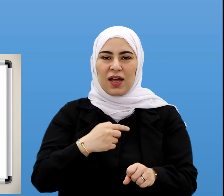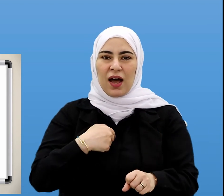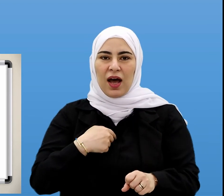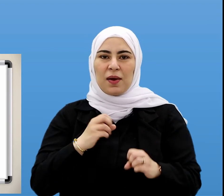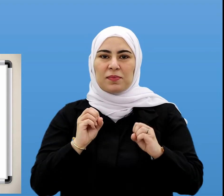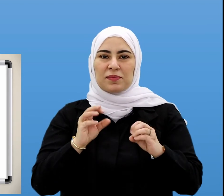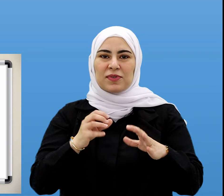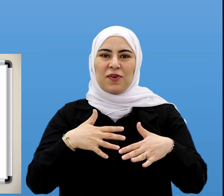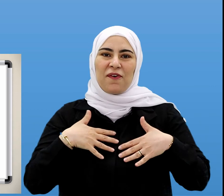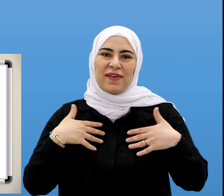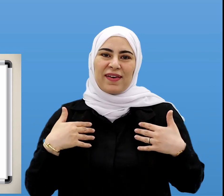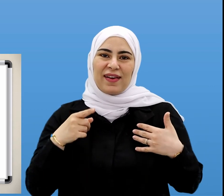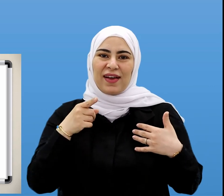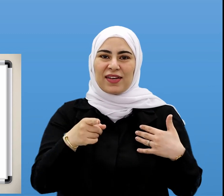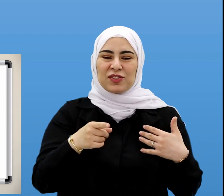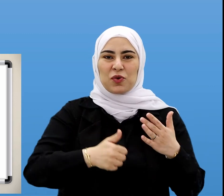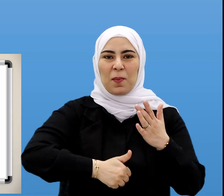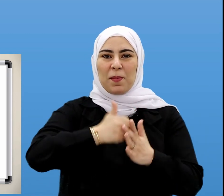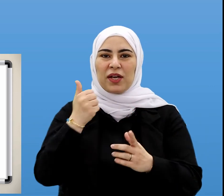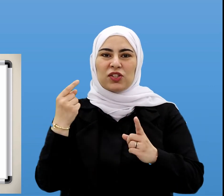help in the end. Let's go through the intensifiers.